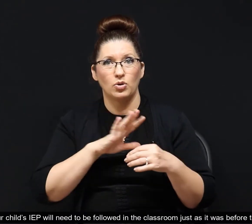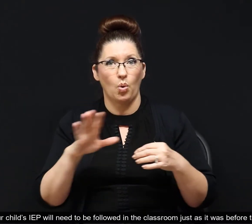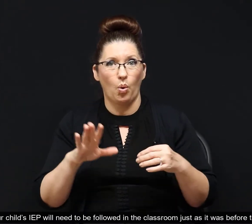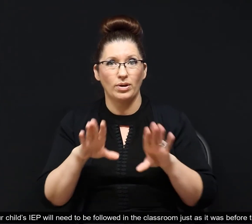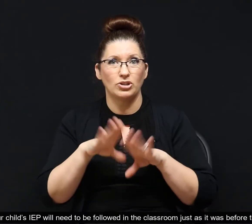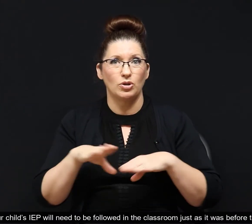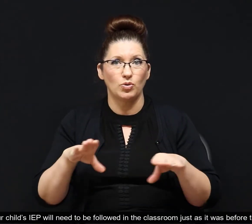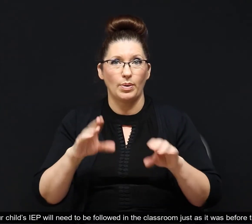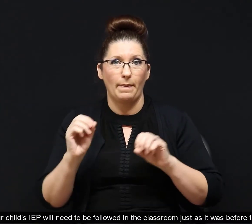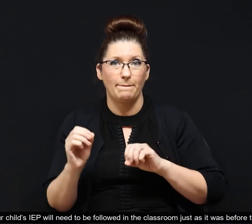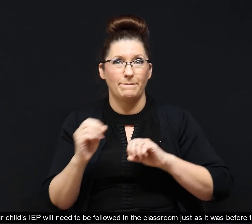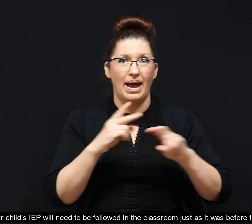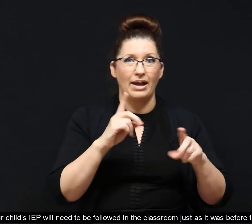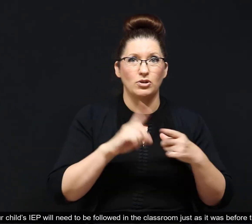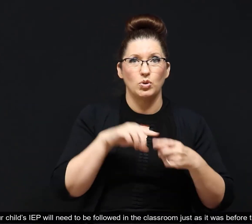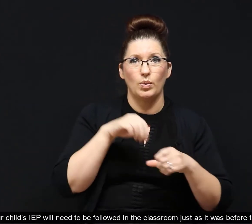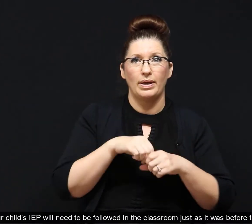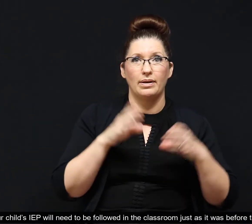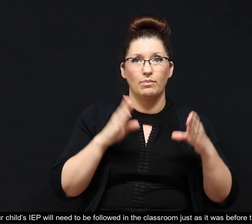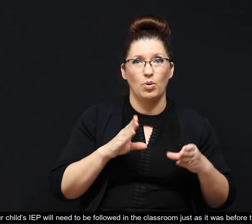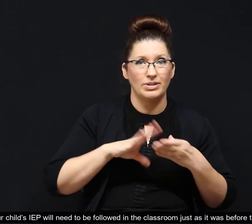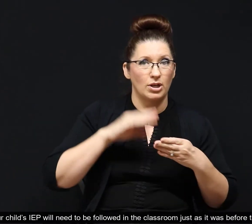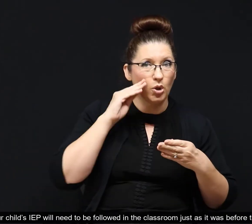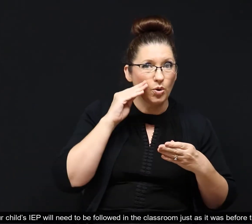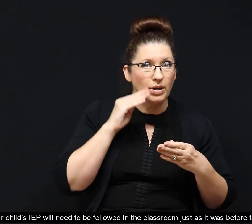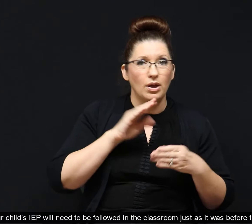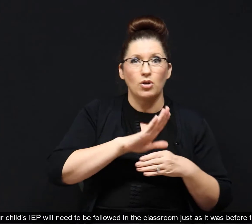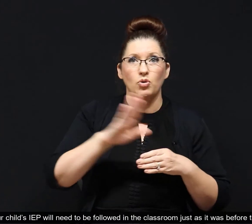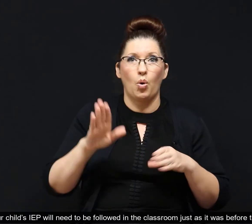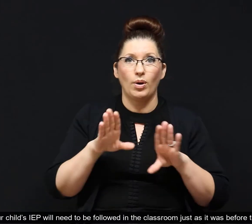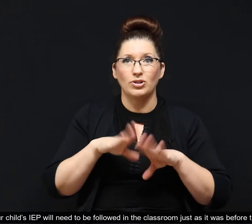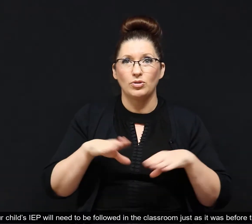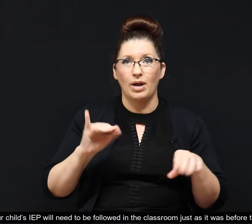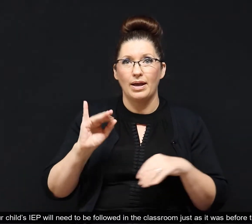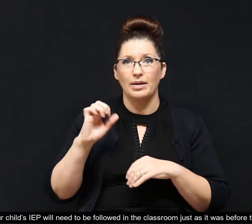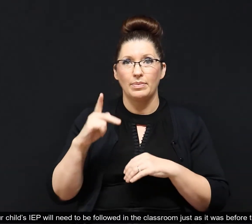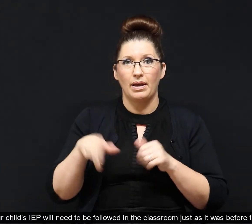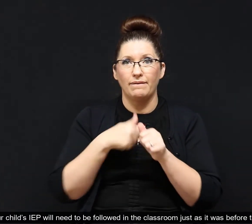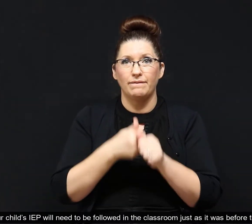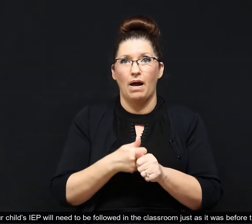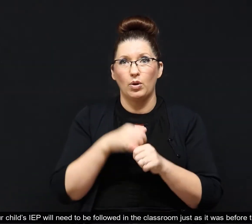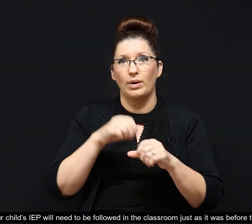need to be followed in the classroom just as it was before the pandemic.